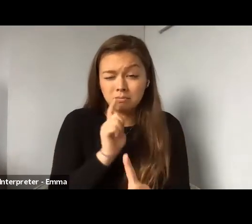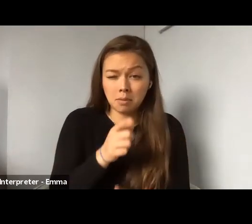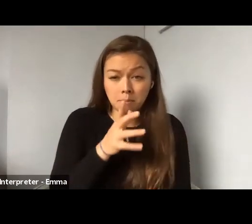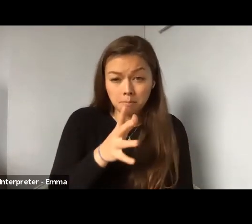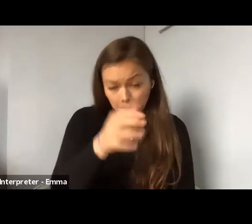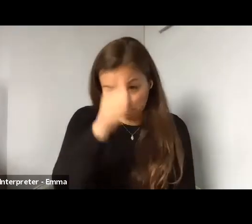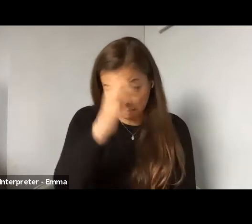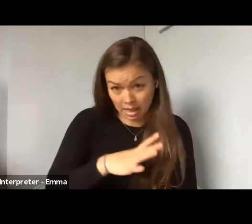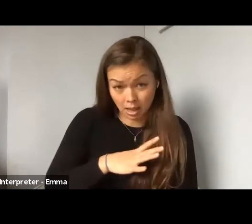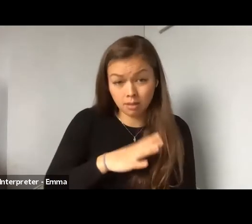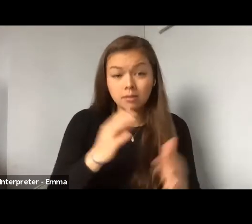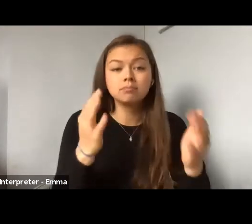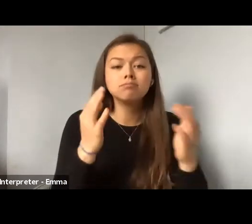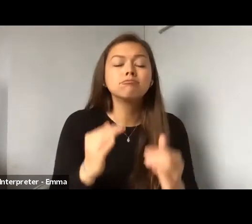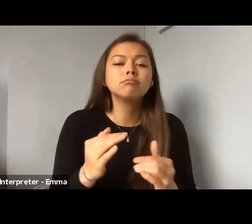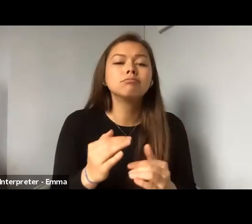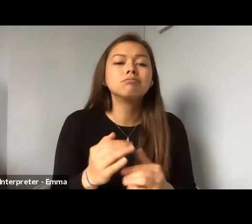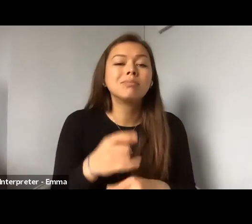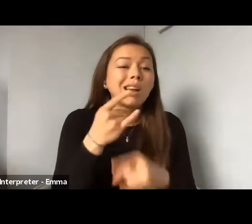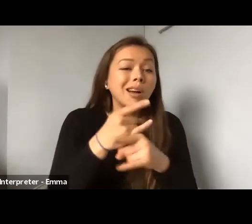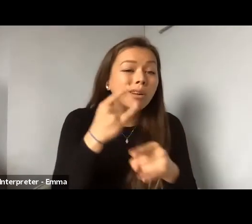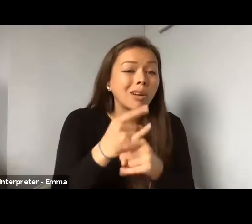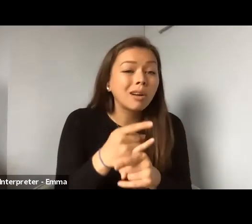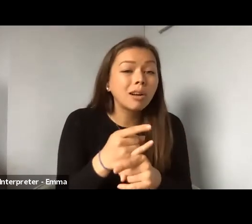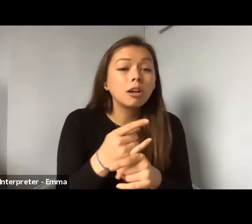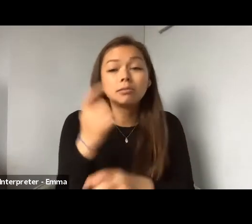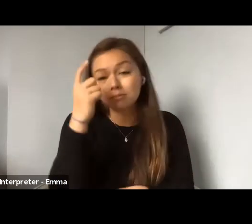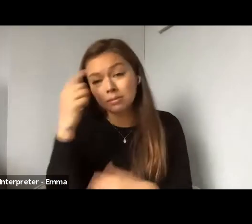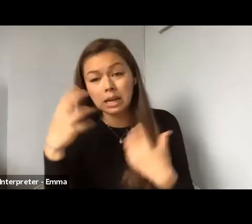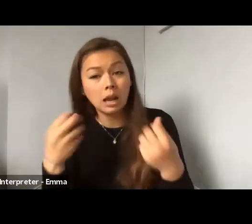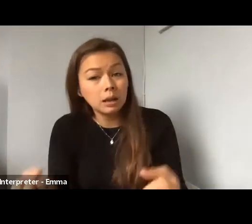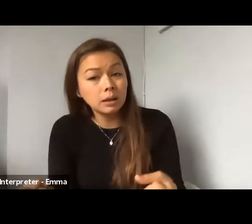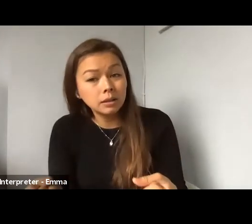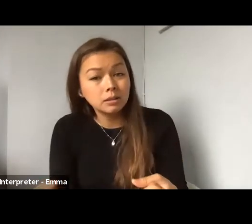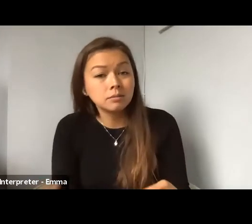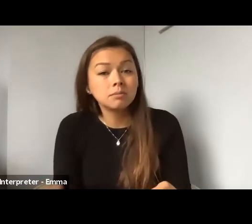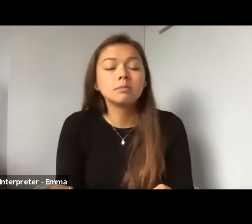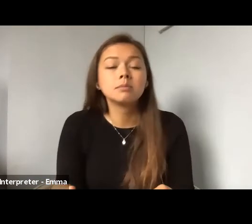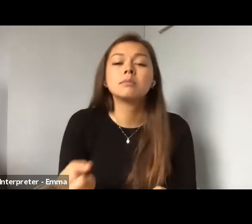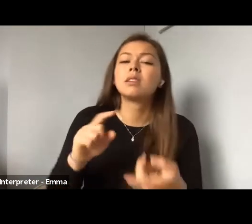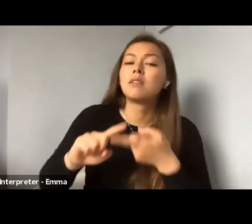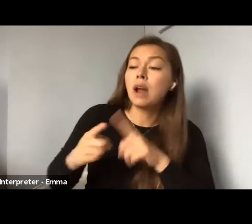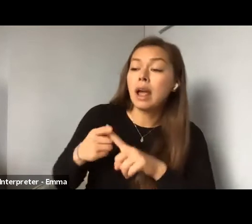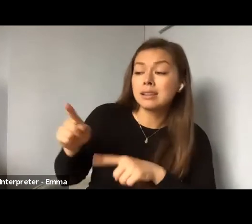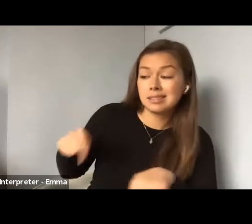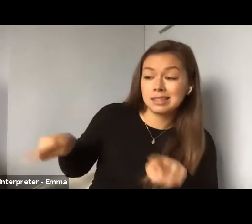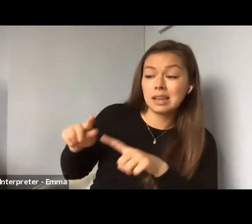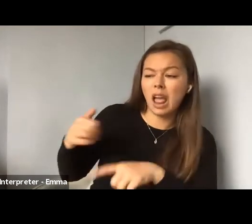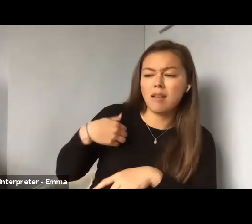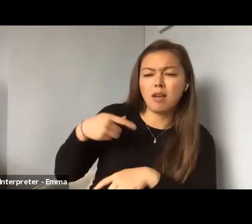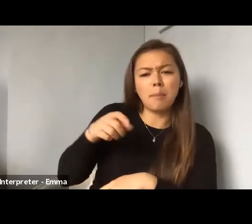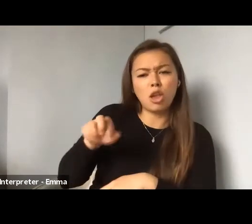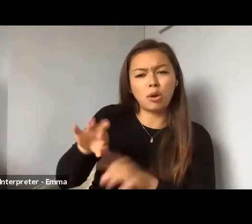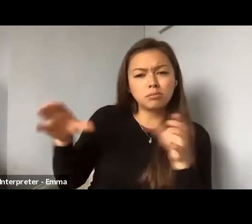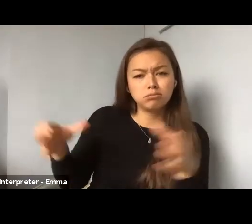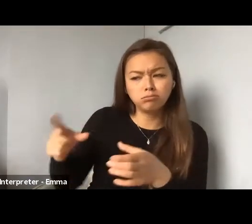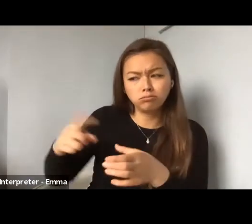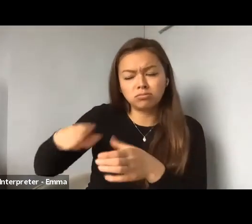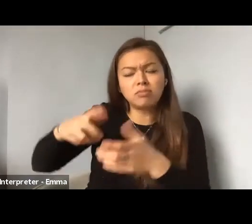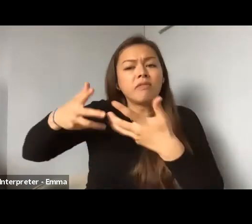particular alcohol, mental health, friends having a peer group who engage in dating violence, having deviant